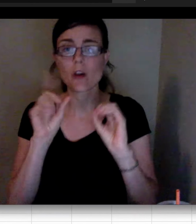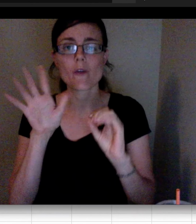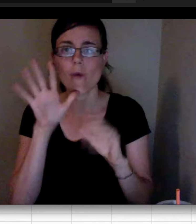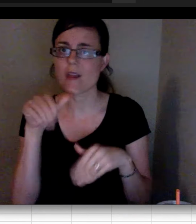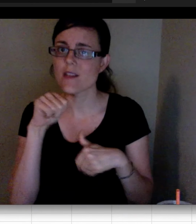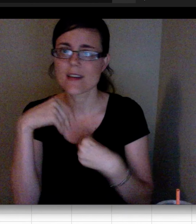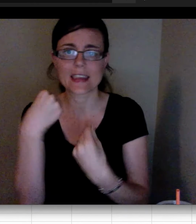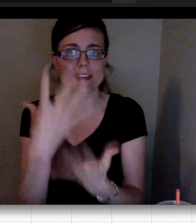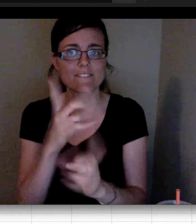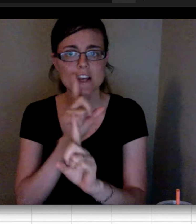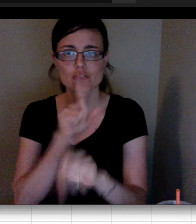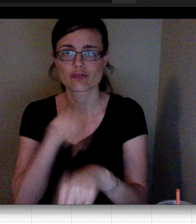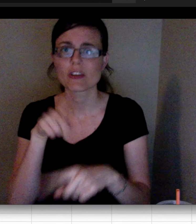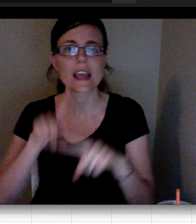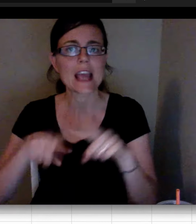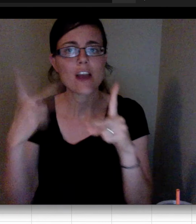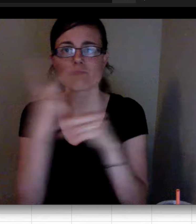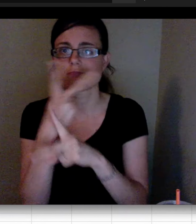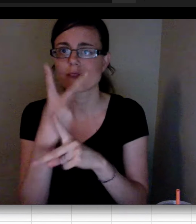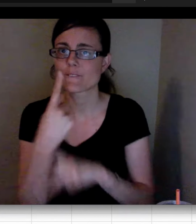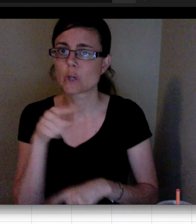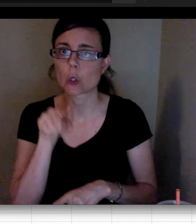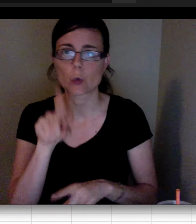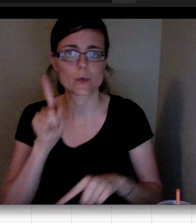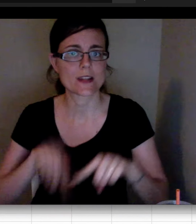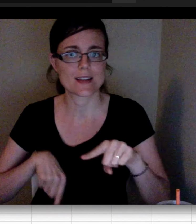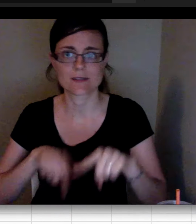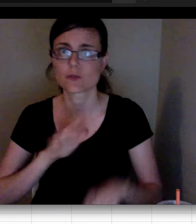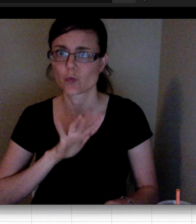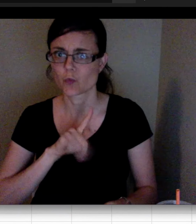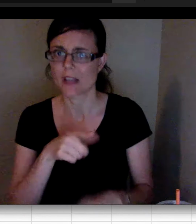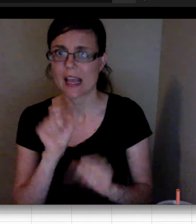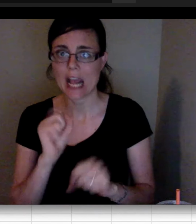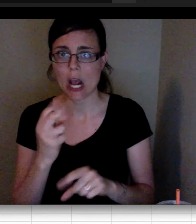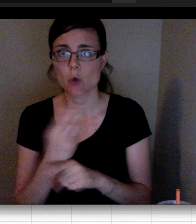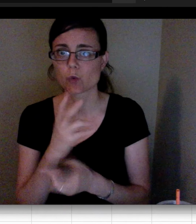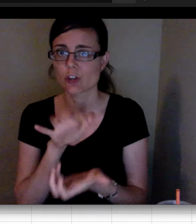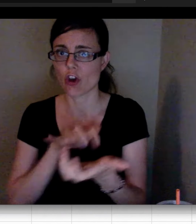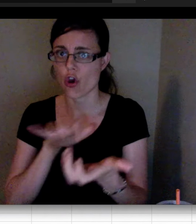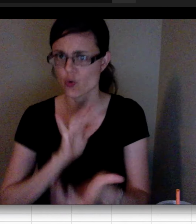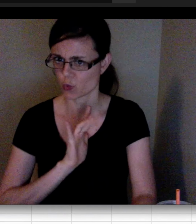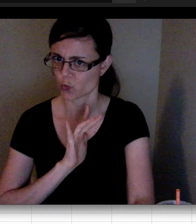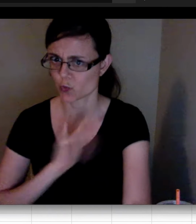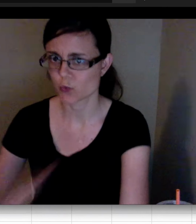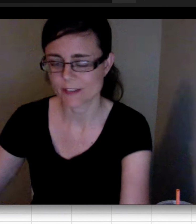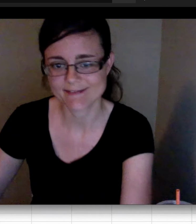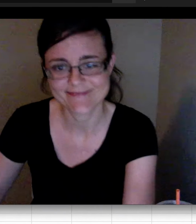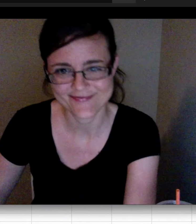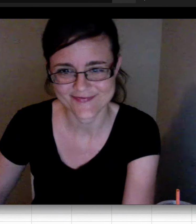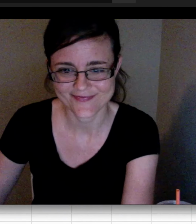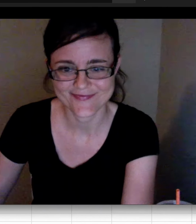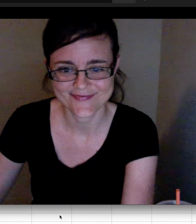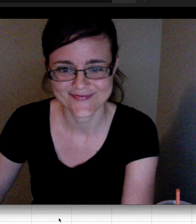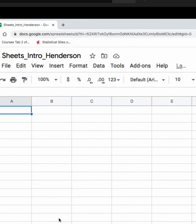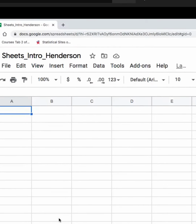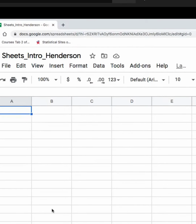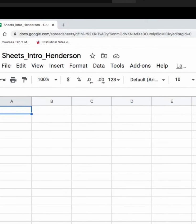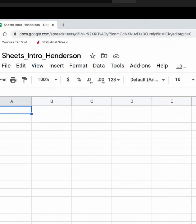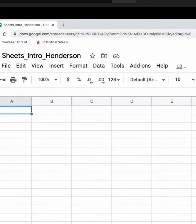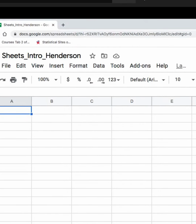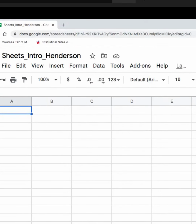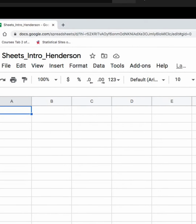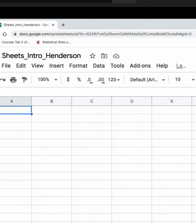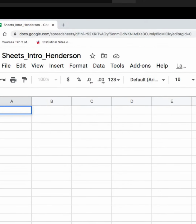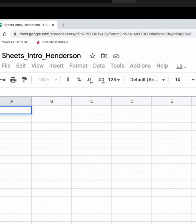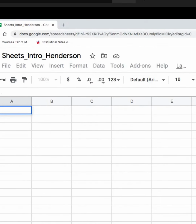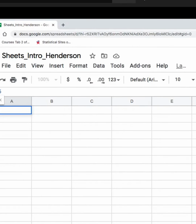and then function. If there's no equal sign, it will not do the calculate feature for you. And the calculator feature